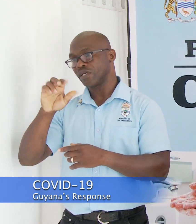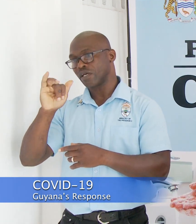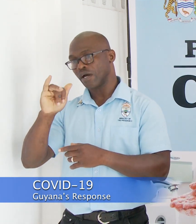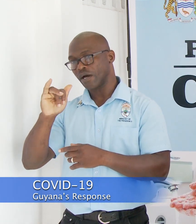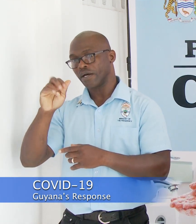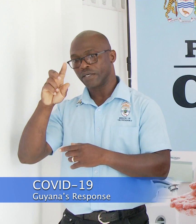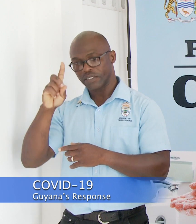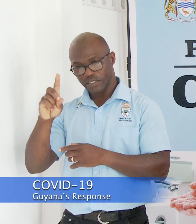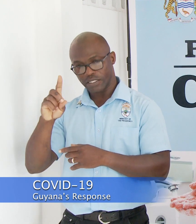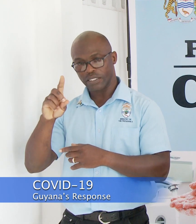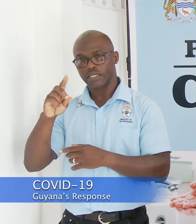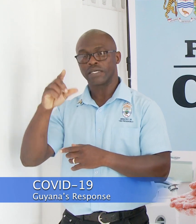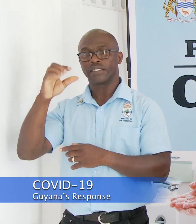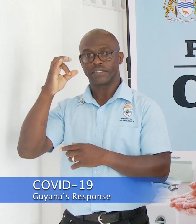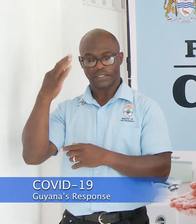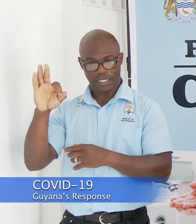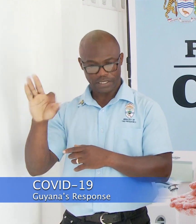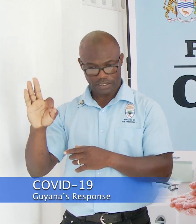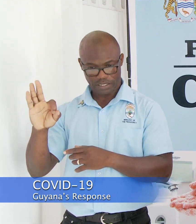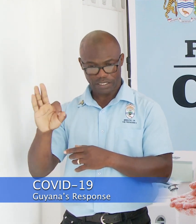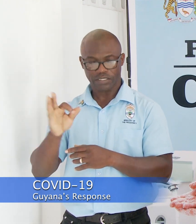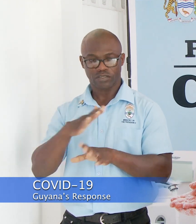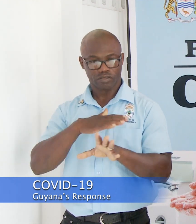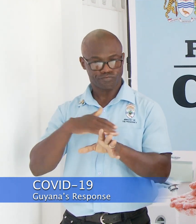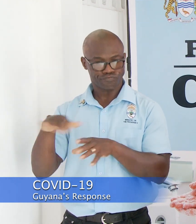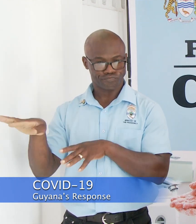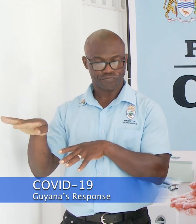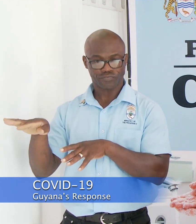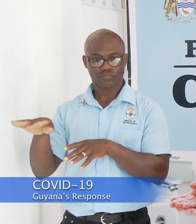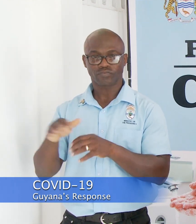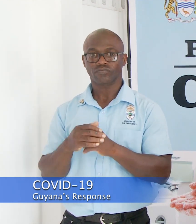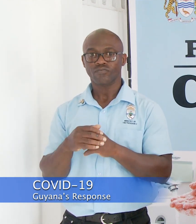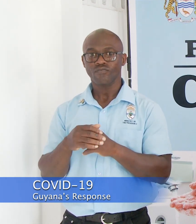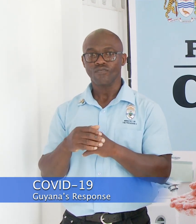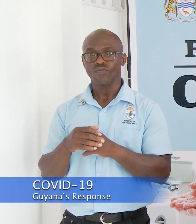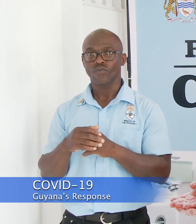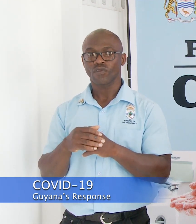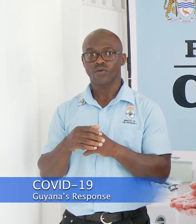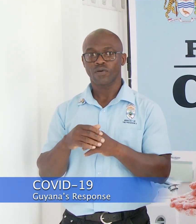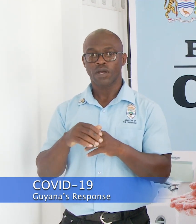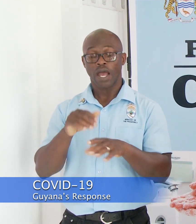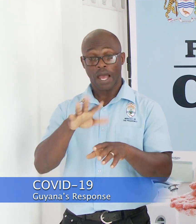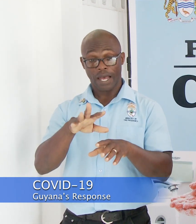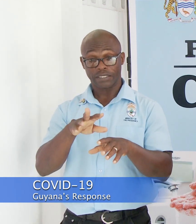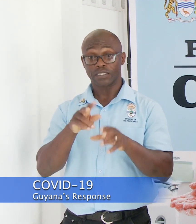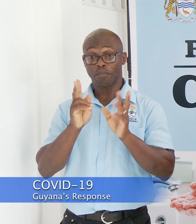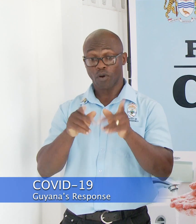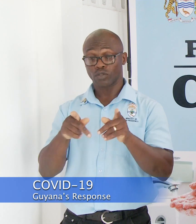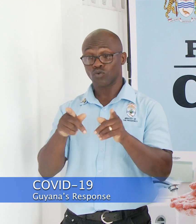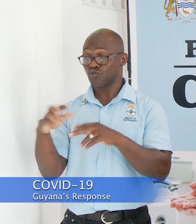Let me turn my attention to the contingent that returned from Barbados last night.